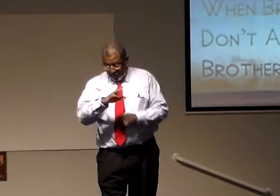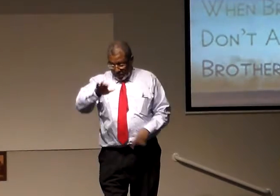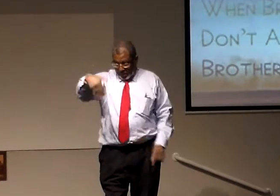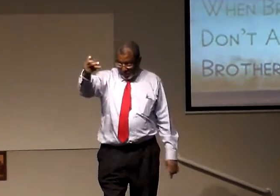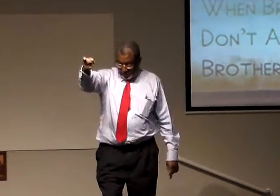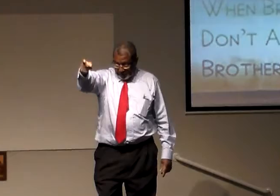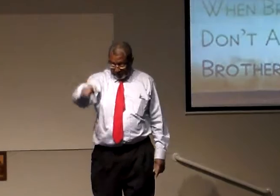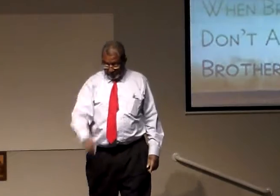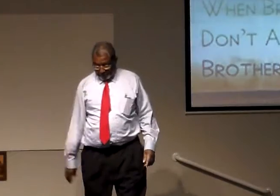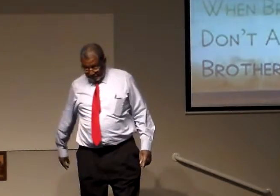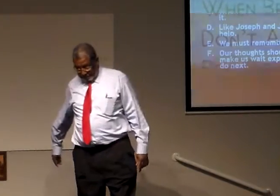right.